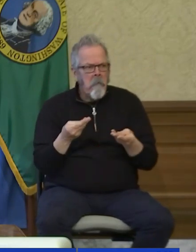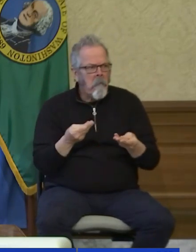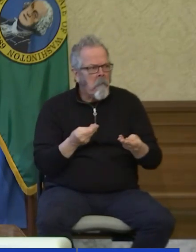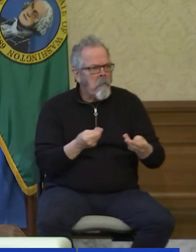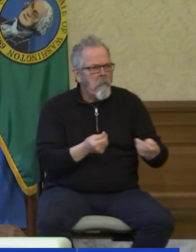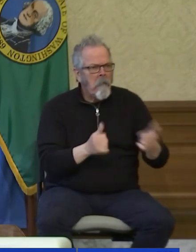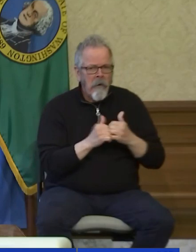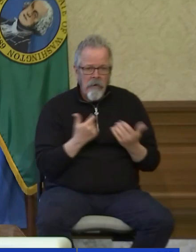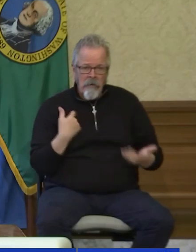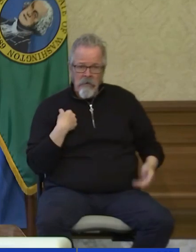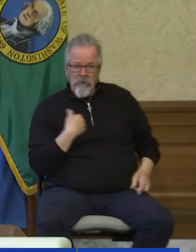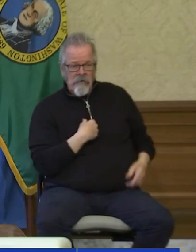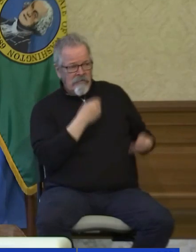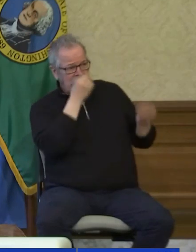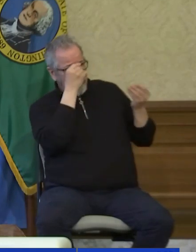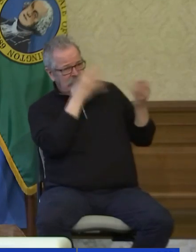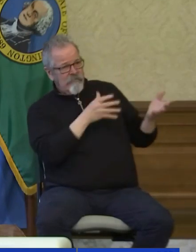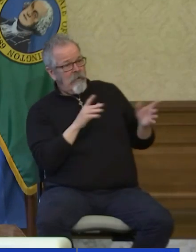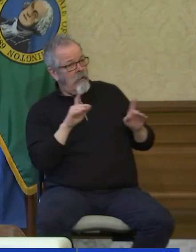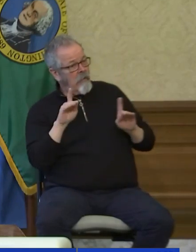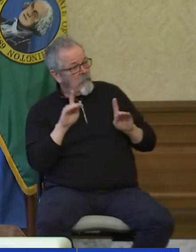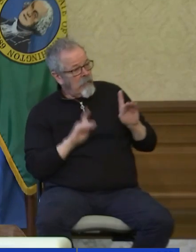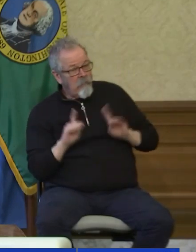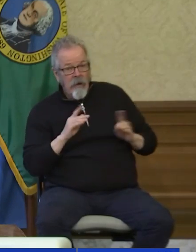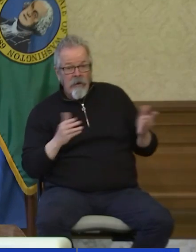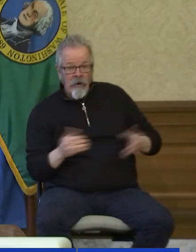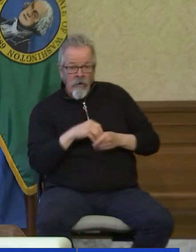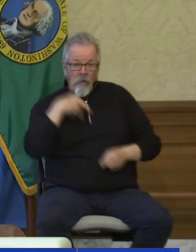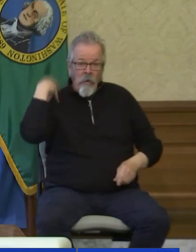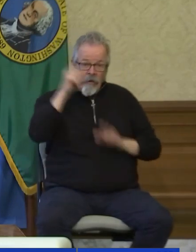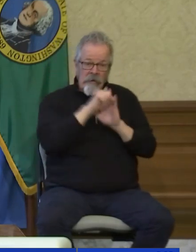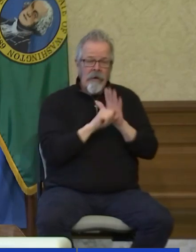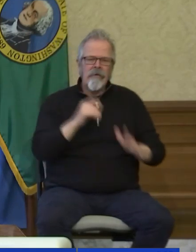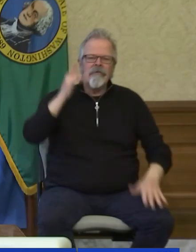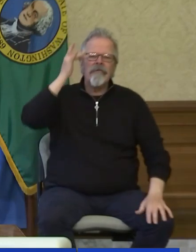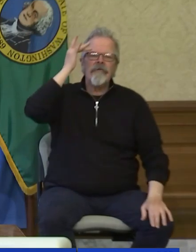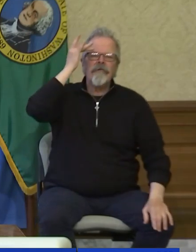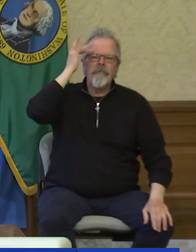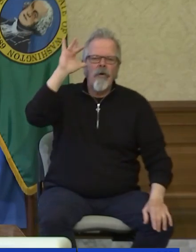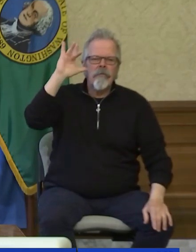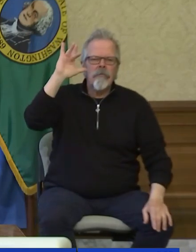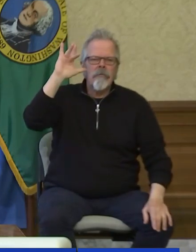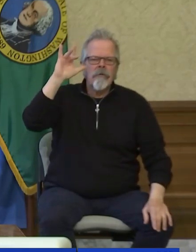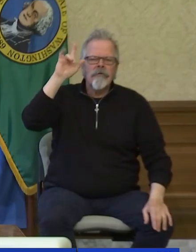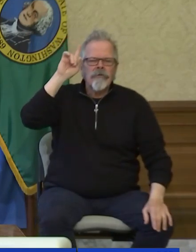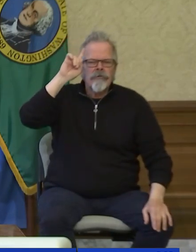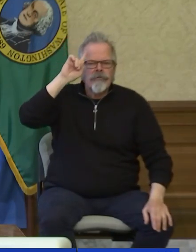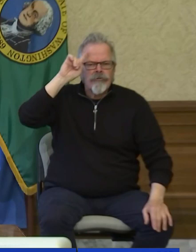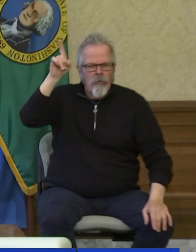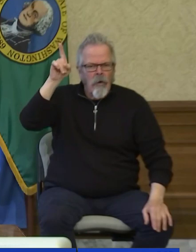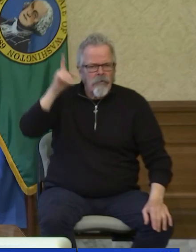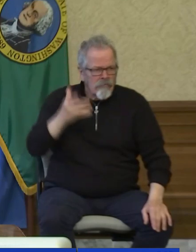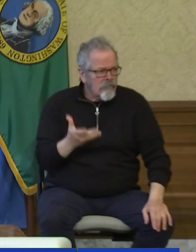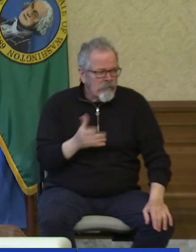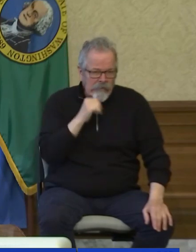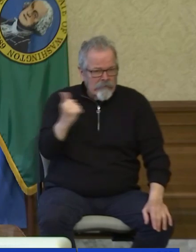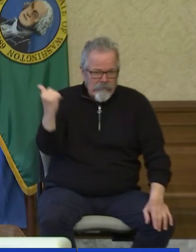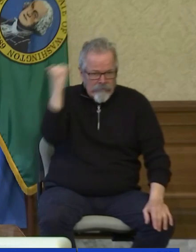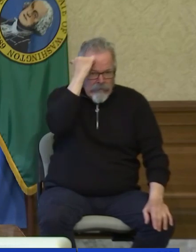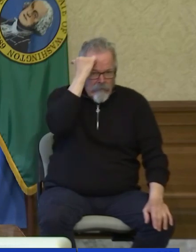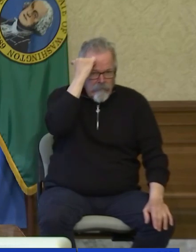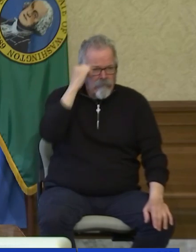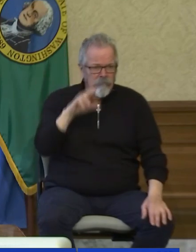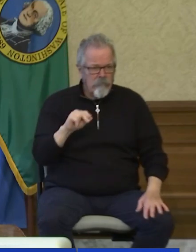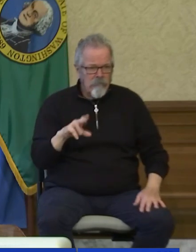basis to get this thing behind us as much as we possibly can and not have to go through this again. So I just do not